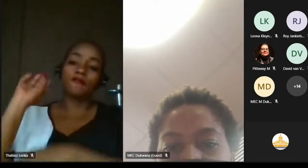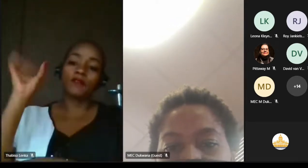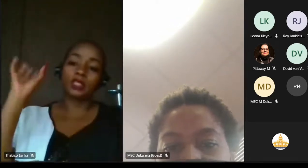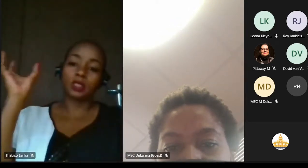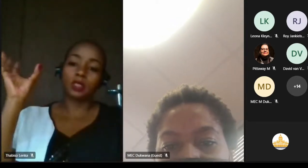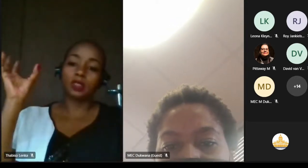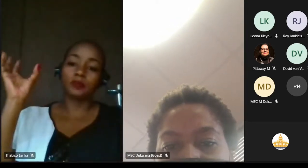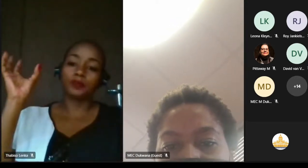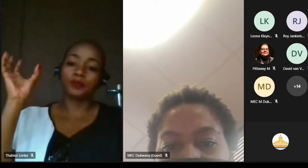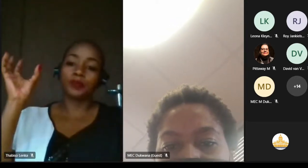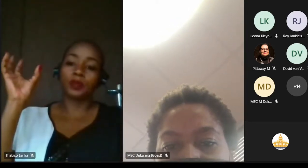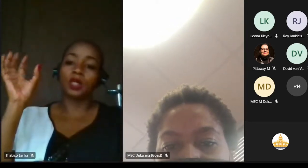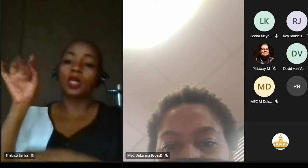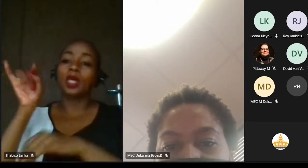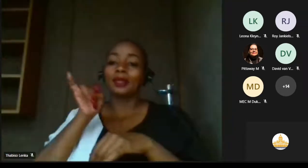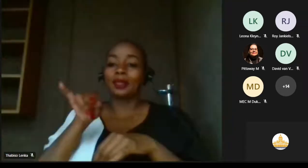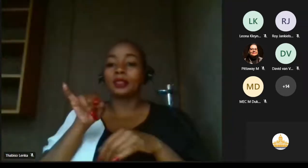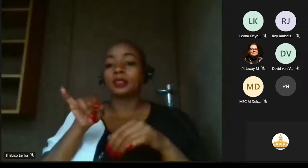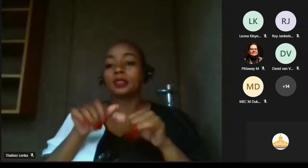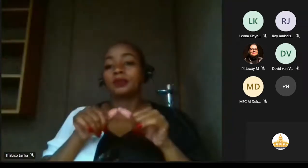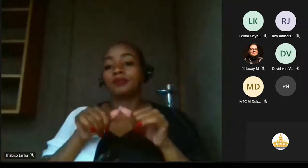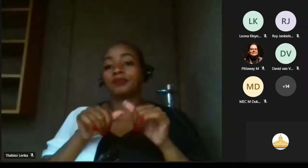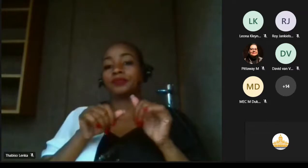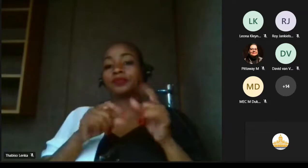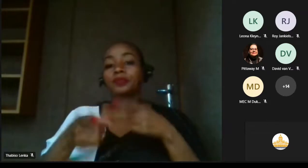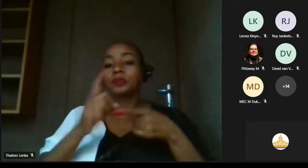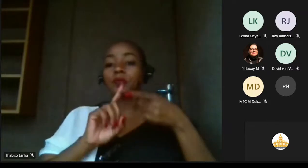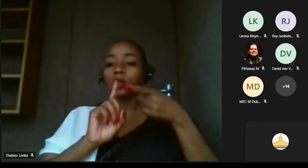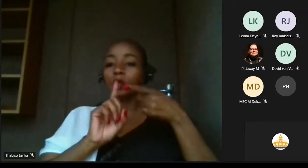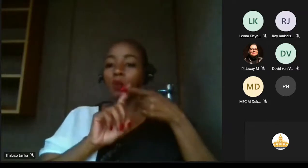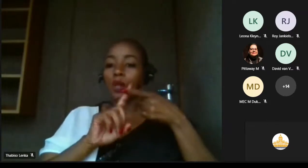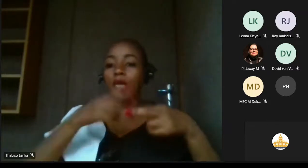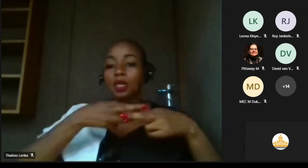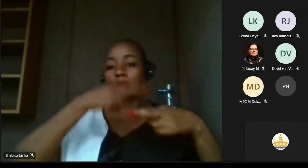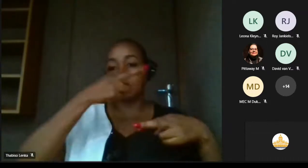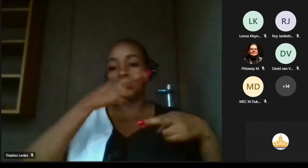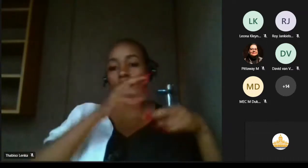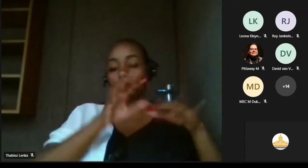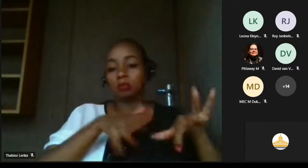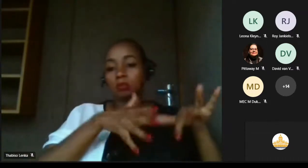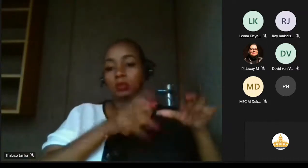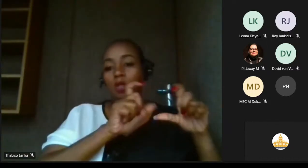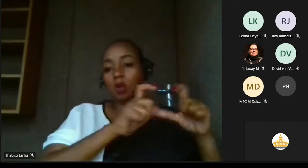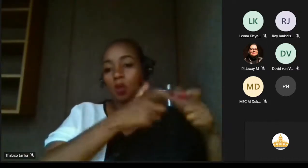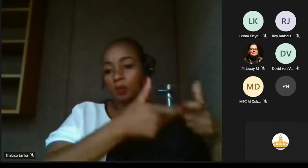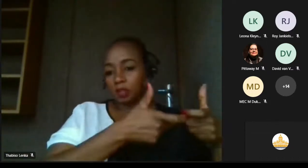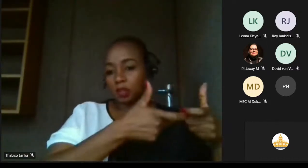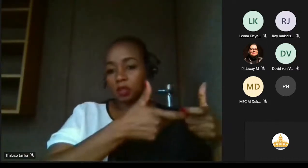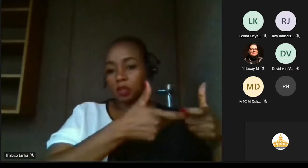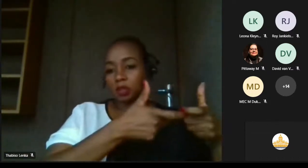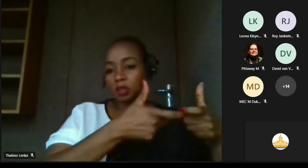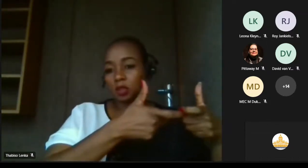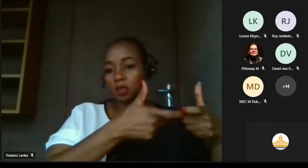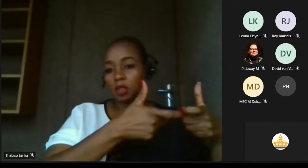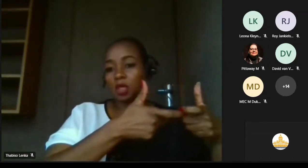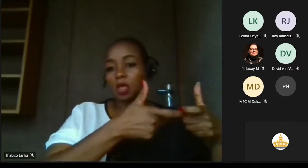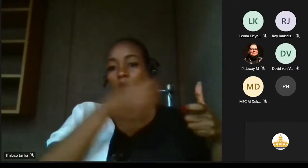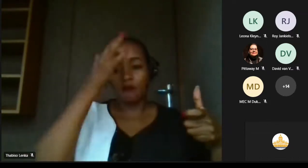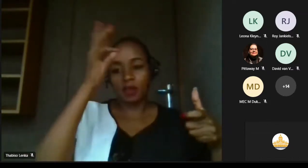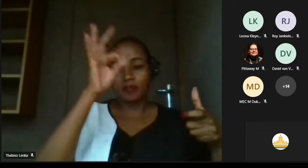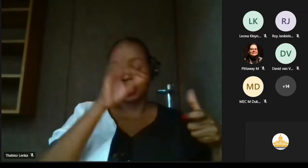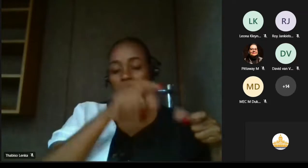Legislature. And it is as follows. 1, report of the Portfolio Committee on Cooperative